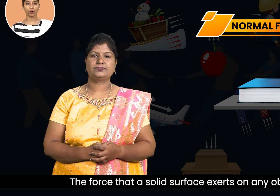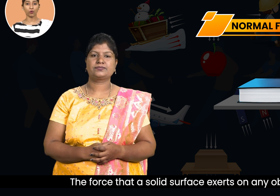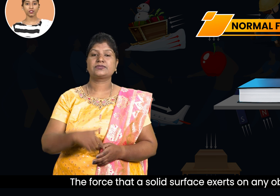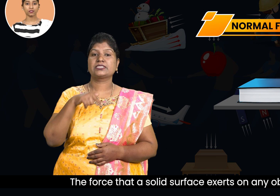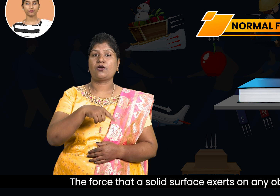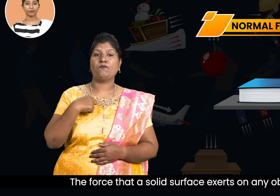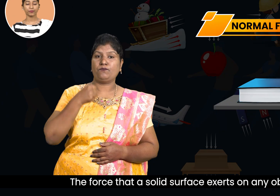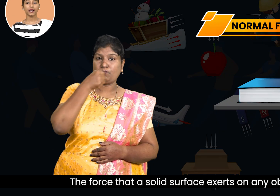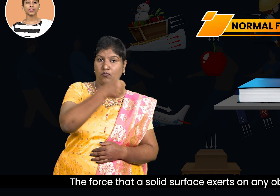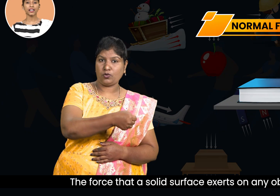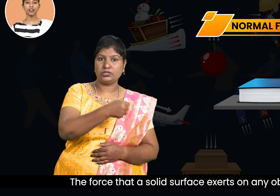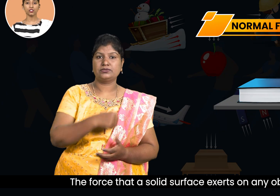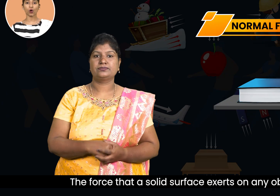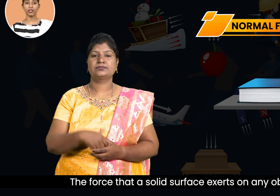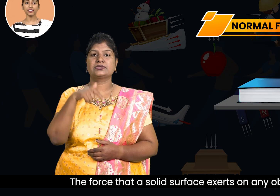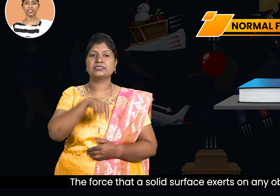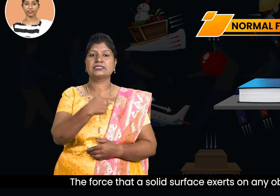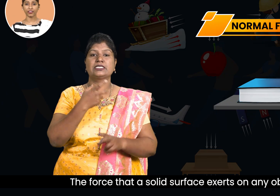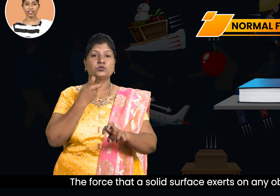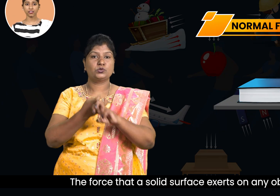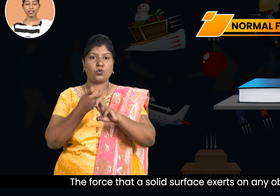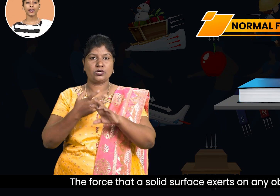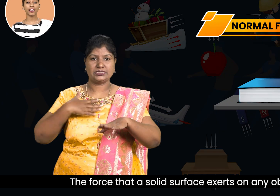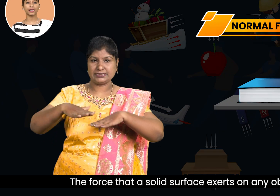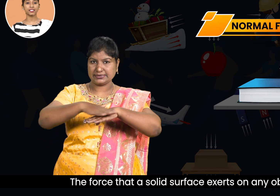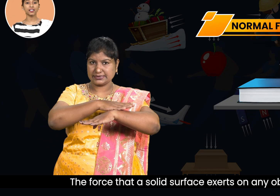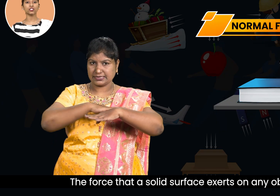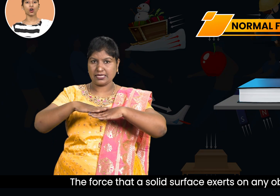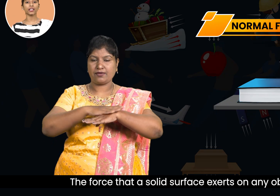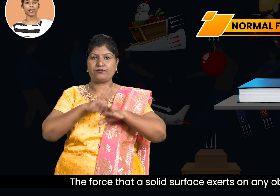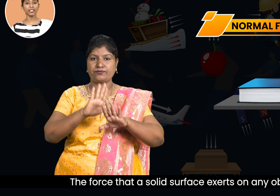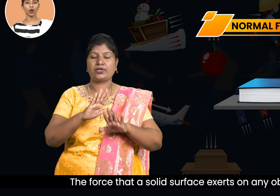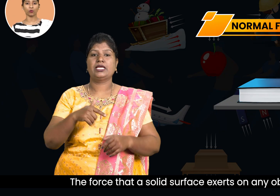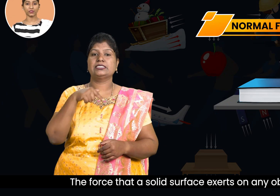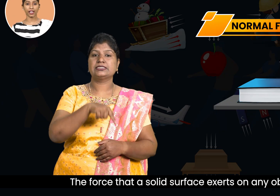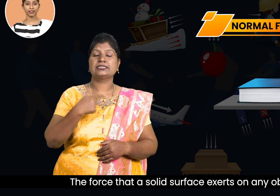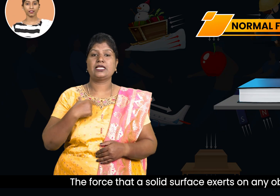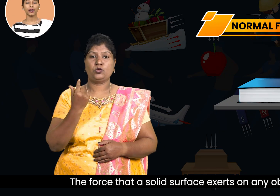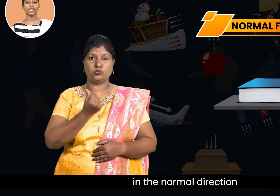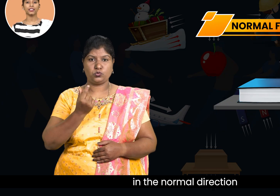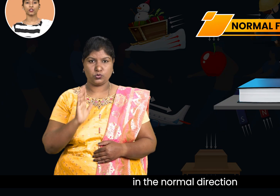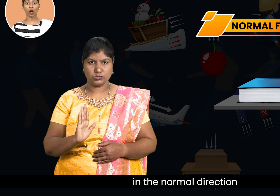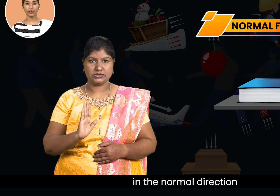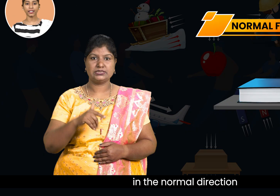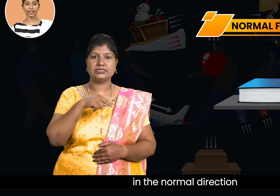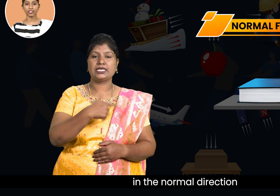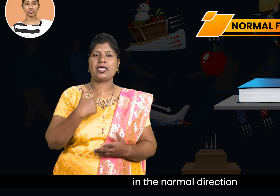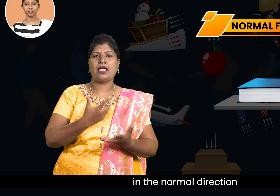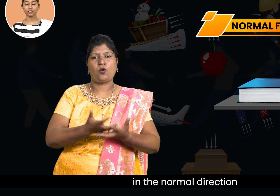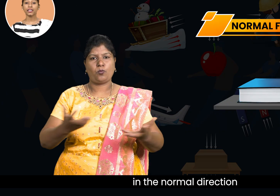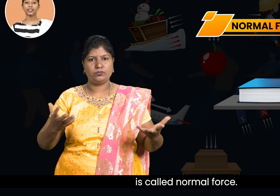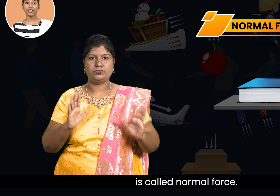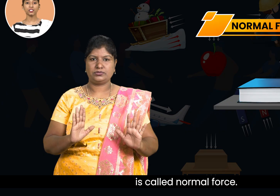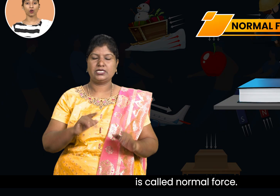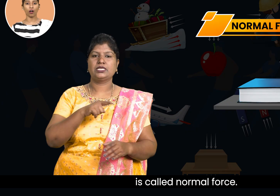The force that a solid surface exerts on any object in the normal